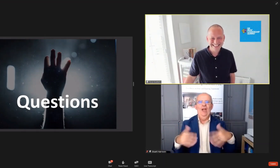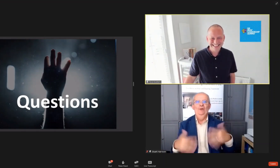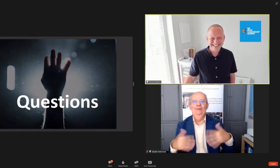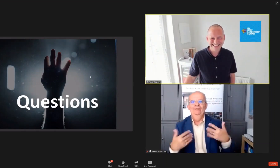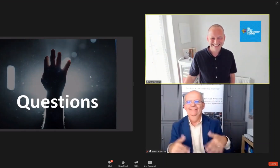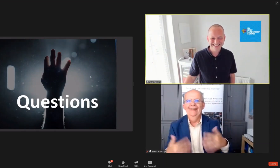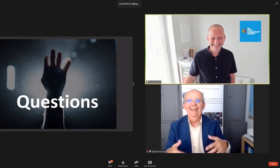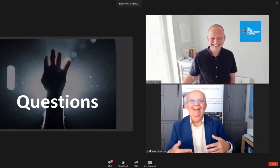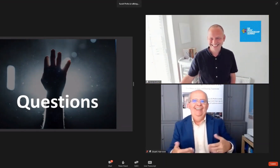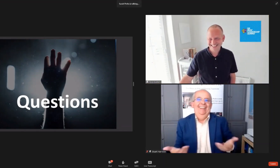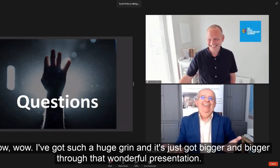Wow.